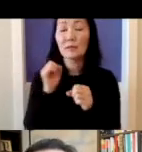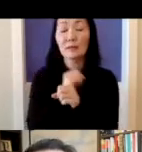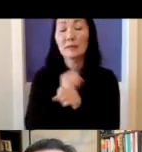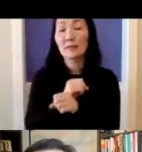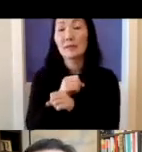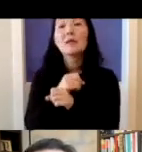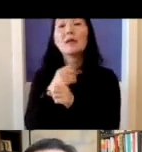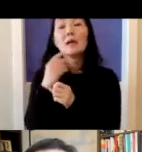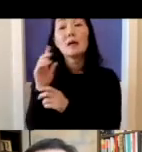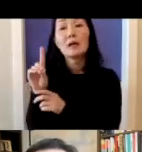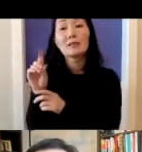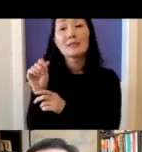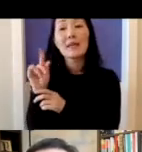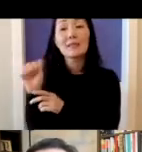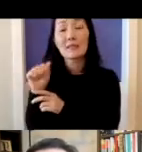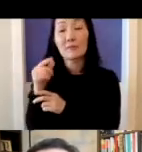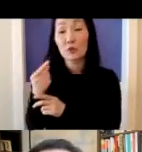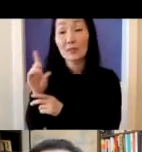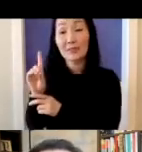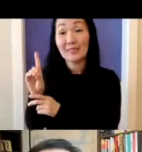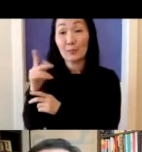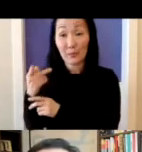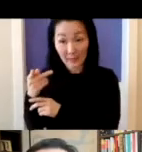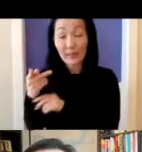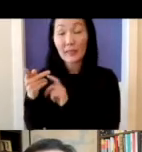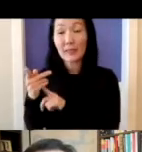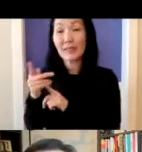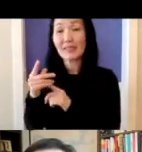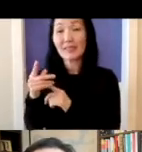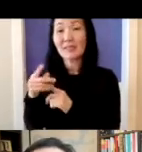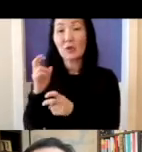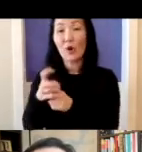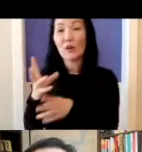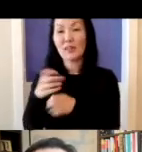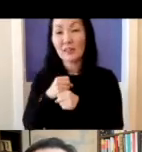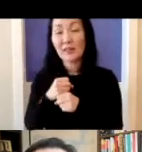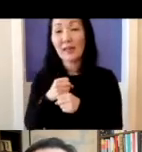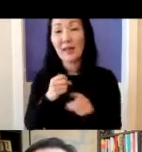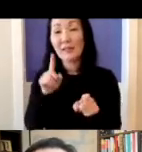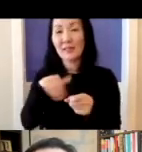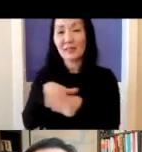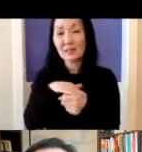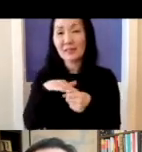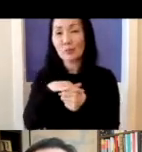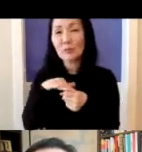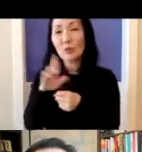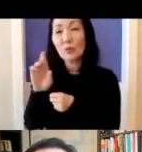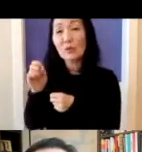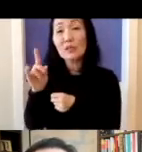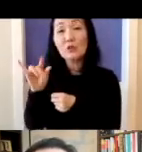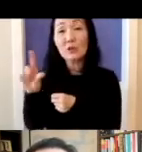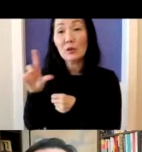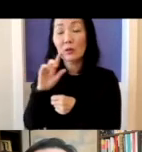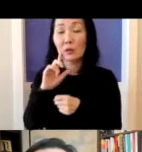and percentage of jobs is a bit difficult to get at that city basis. So this is around the regional basis, is that we see that